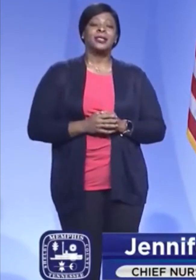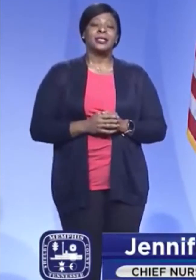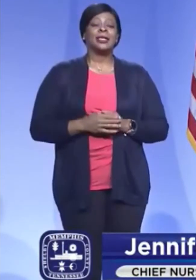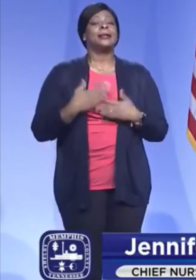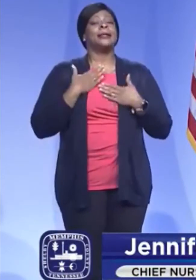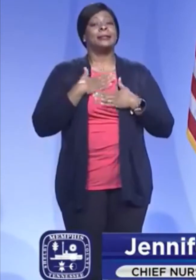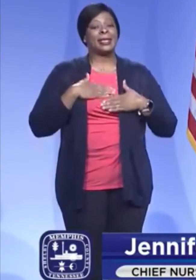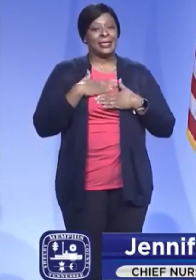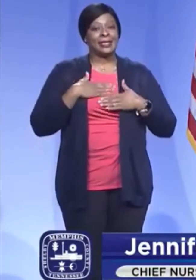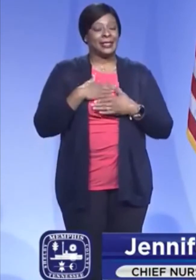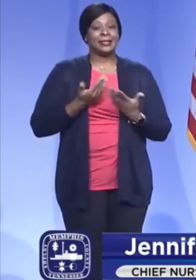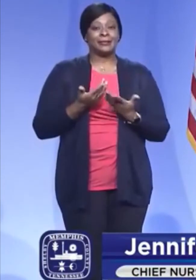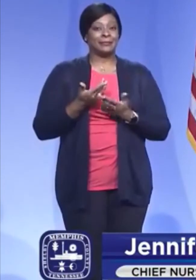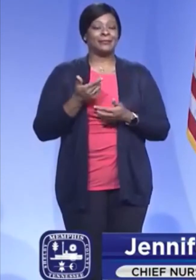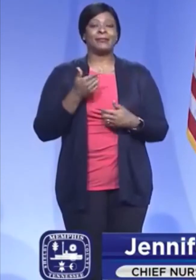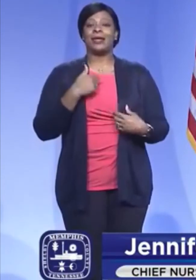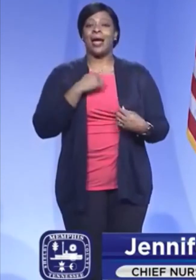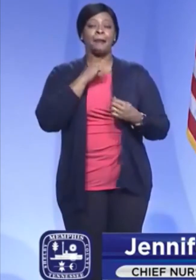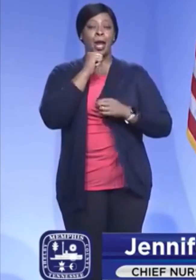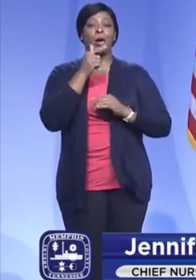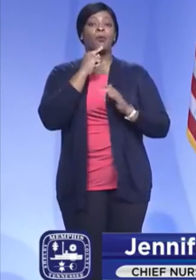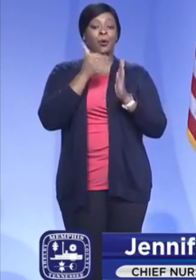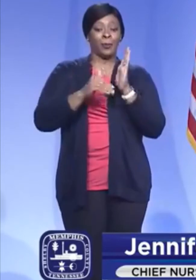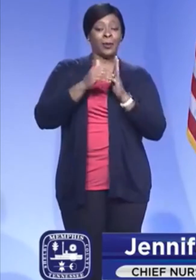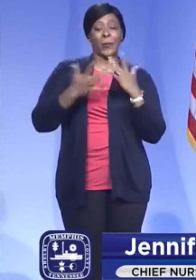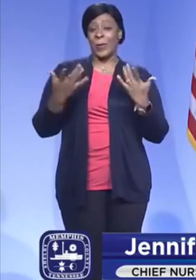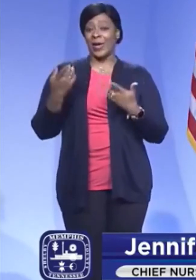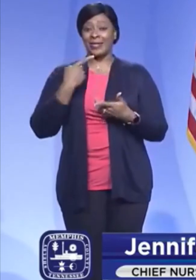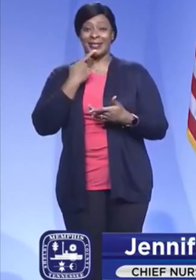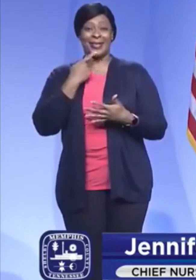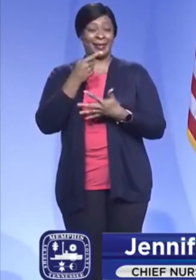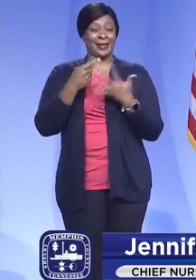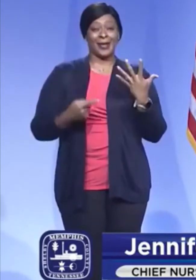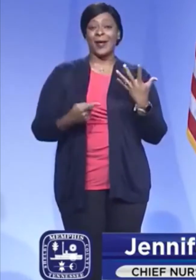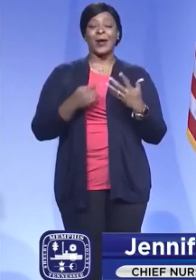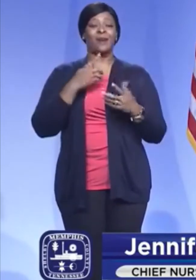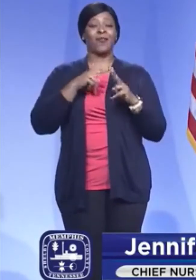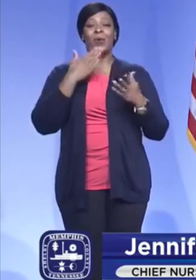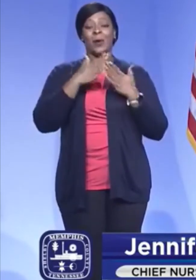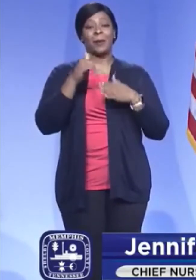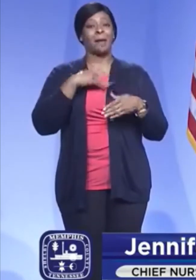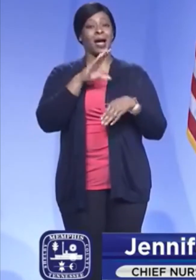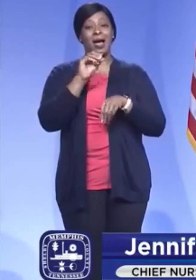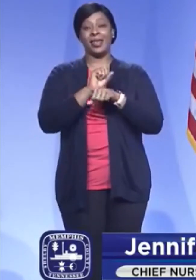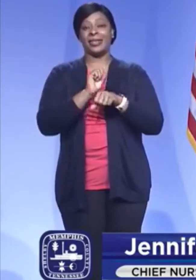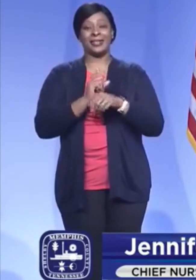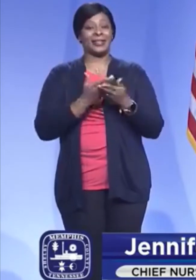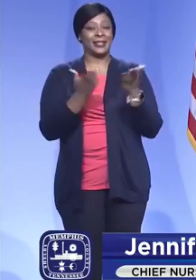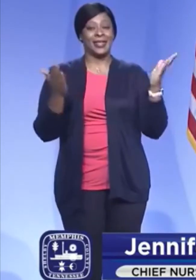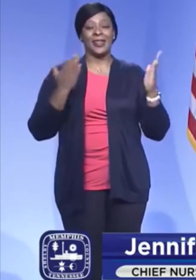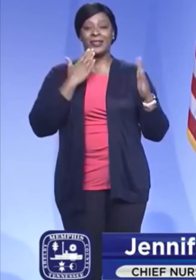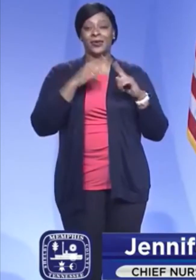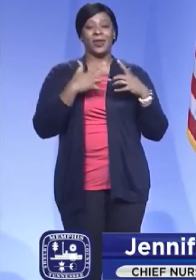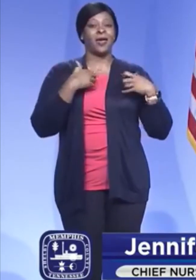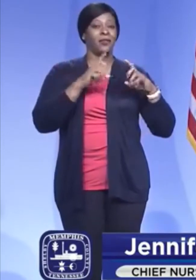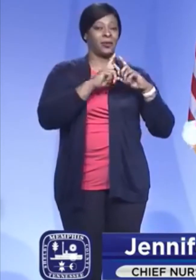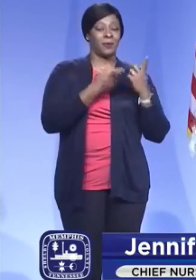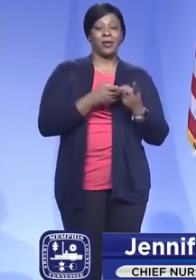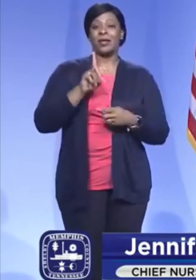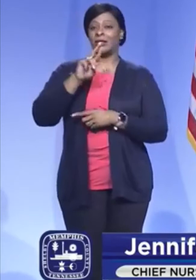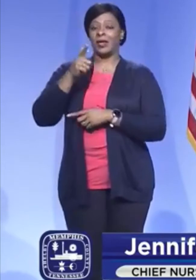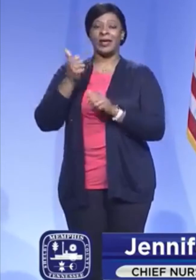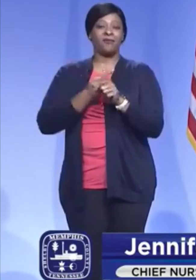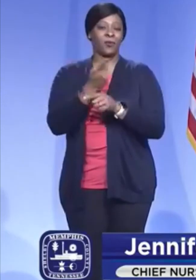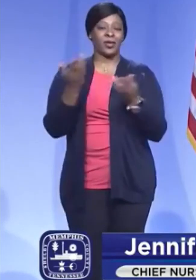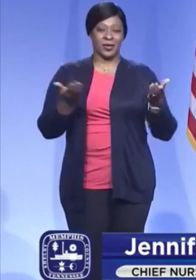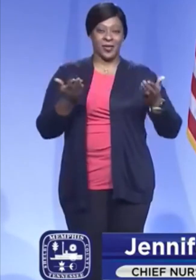Please, I'm not going to go over everything that's been gone over so well by my colleagues here. Thank you to the Health Department, Doug, everyone